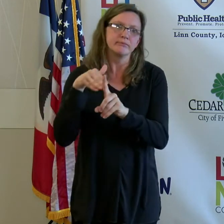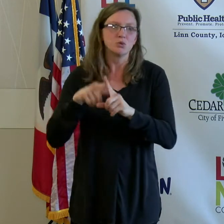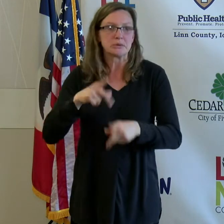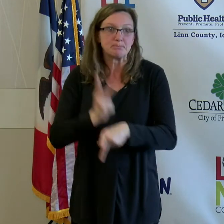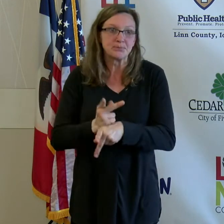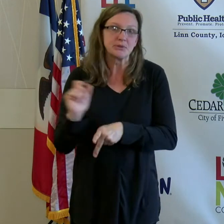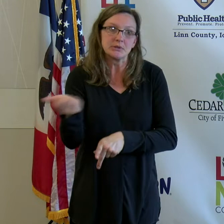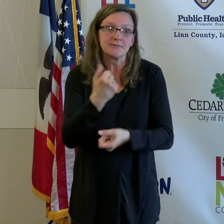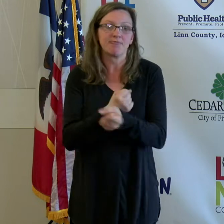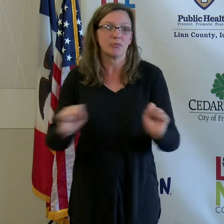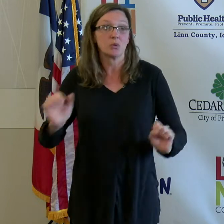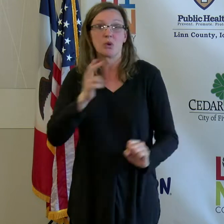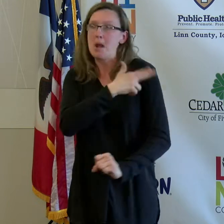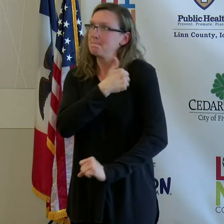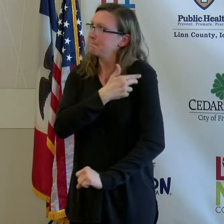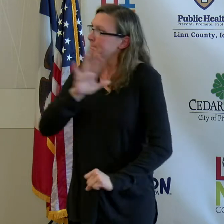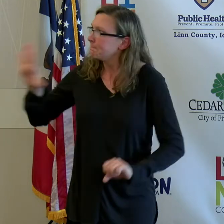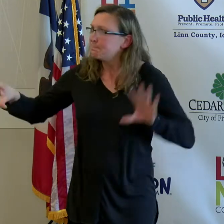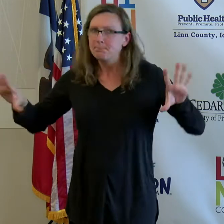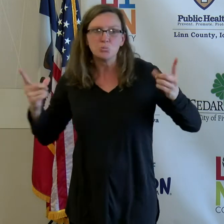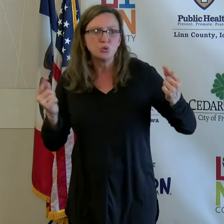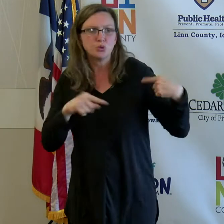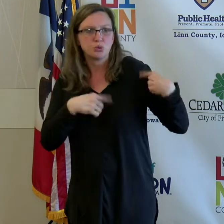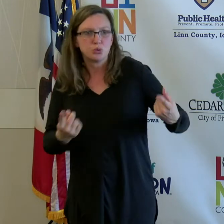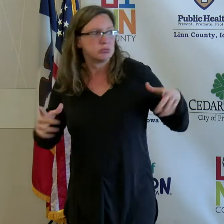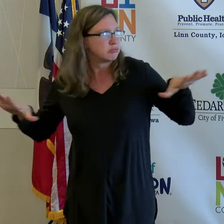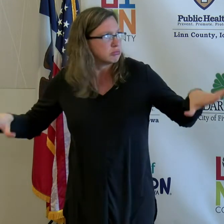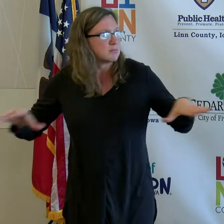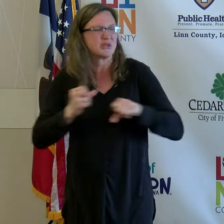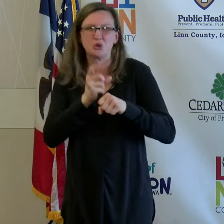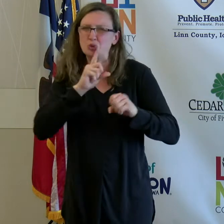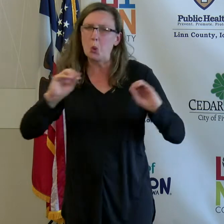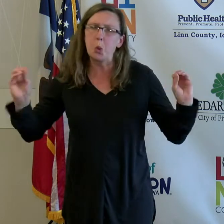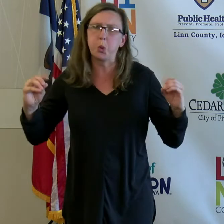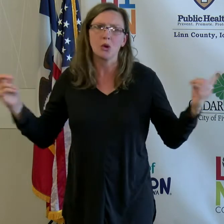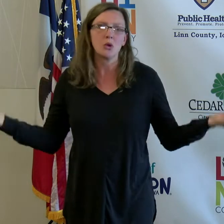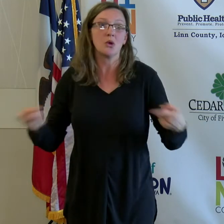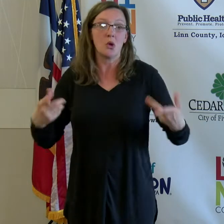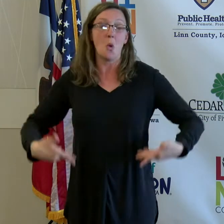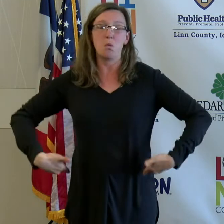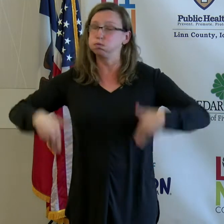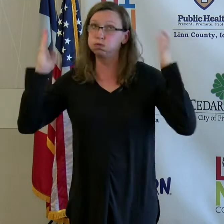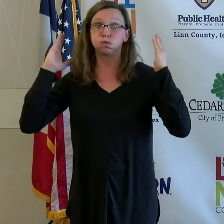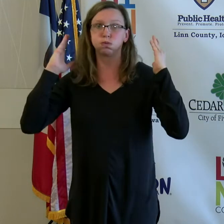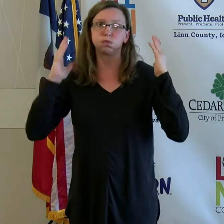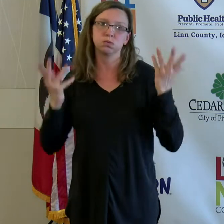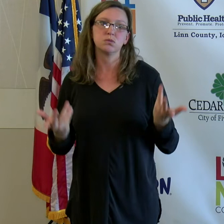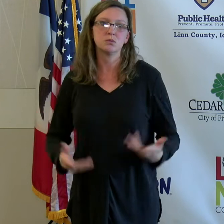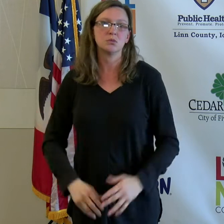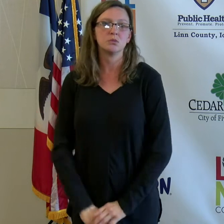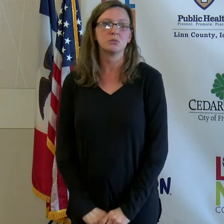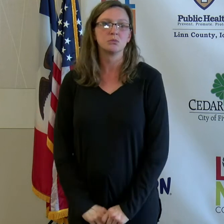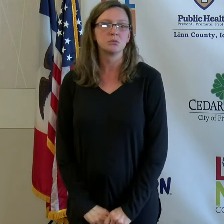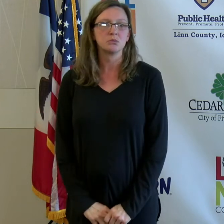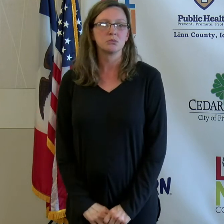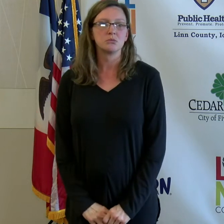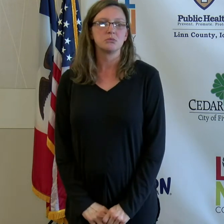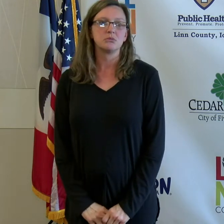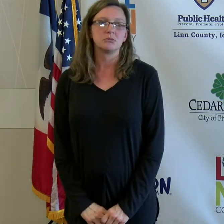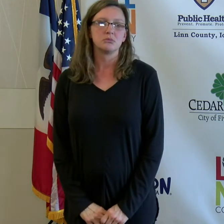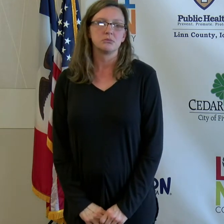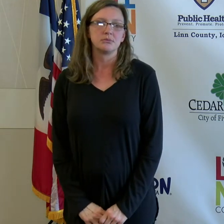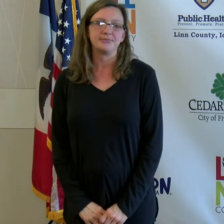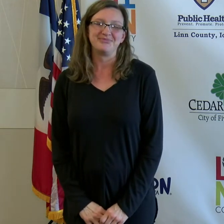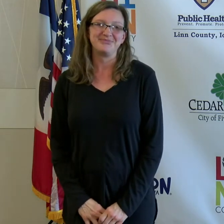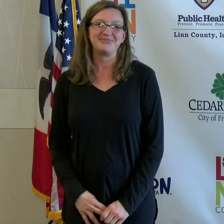and minimize loss of life. It is important to remember, however, that we have community spread